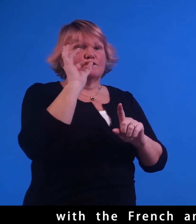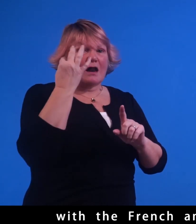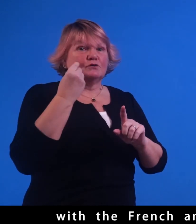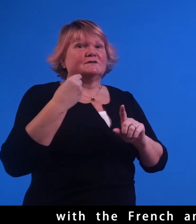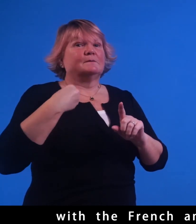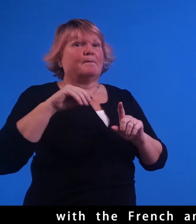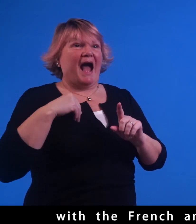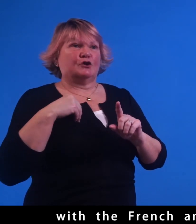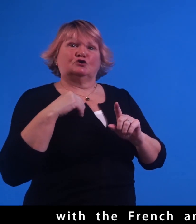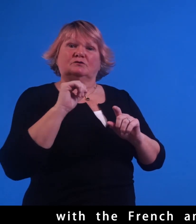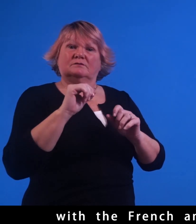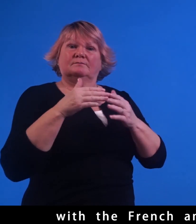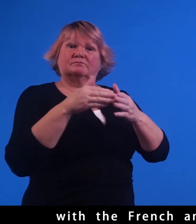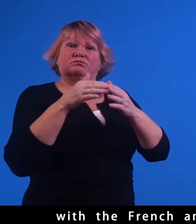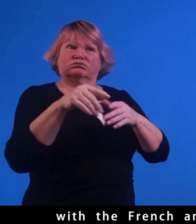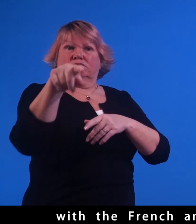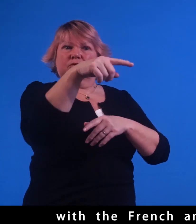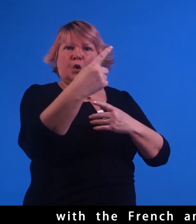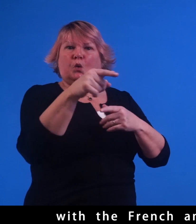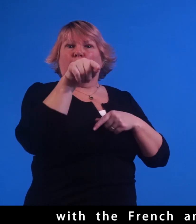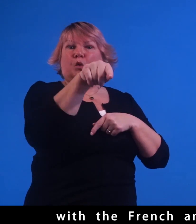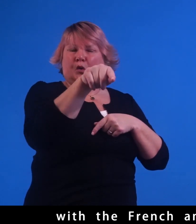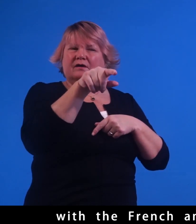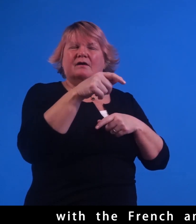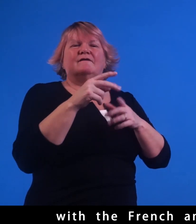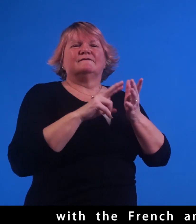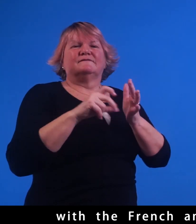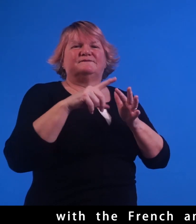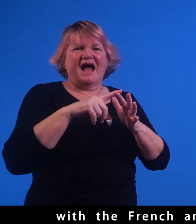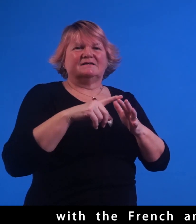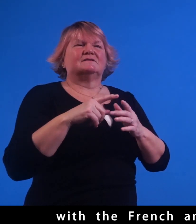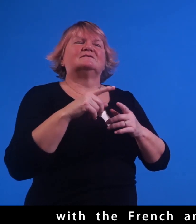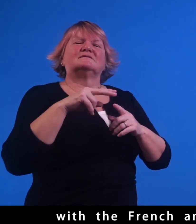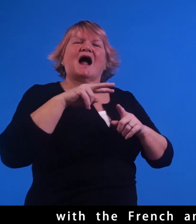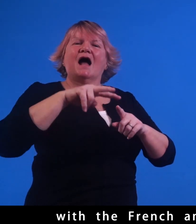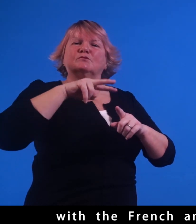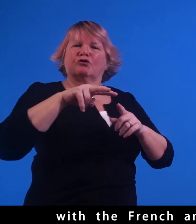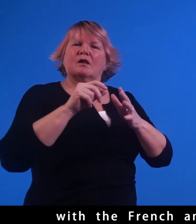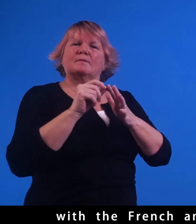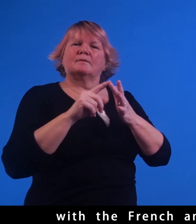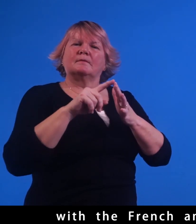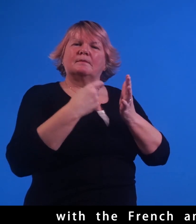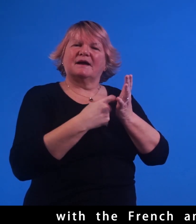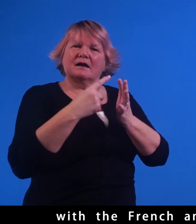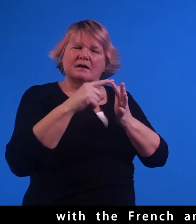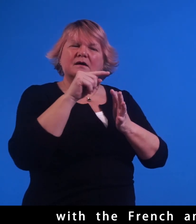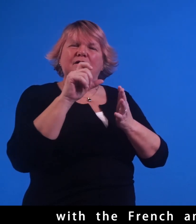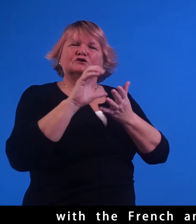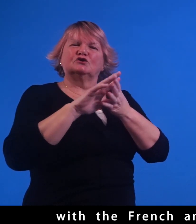with the French and Spanish fleet under the command of Vice Admiral Pierre-Charles Villeneuve